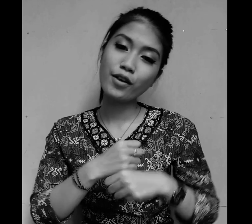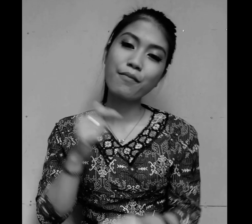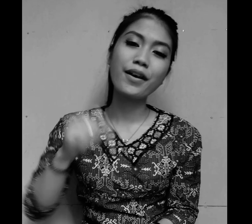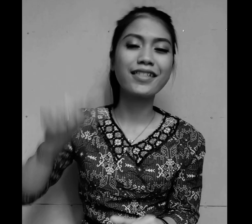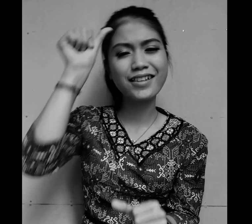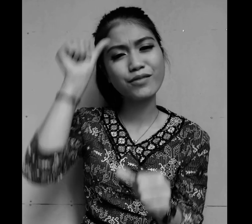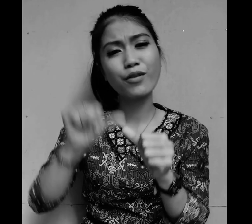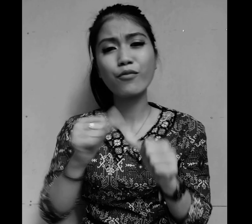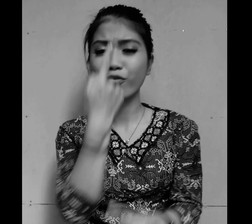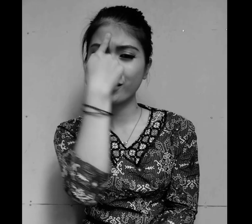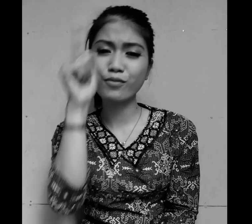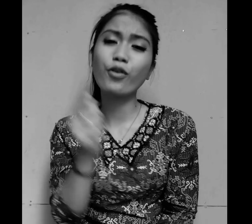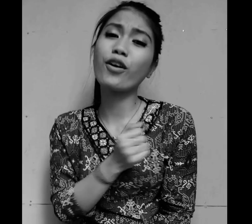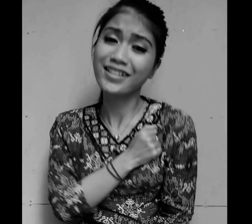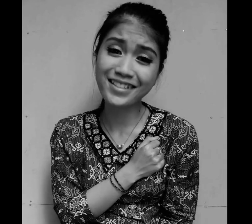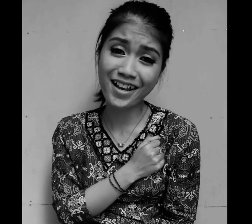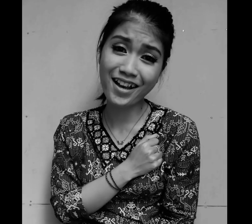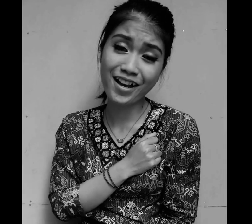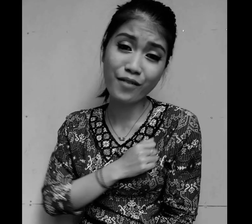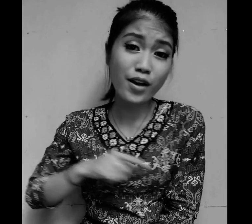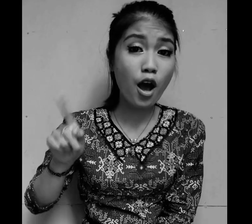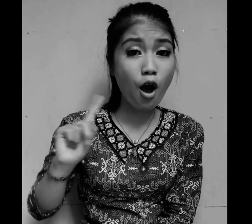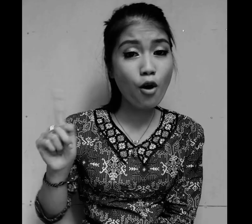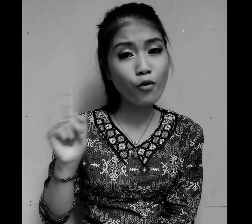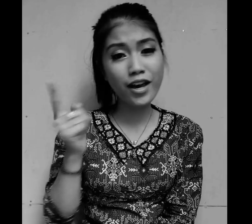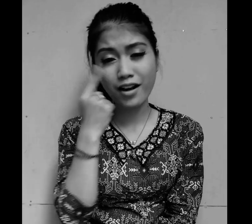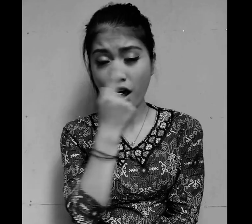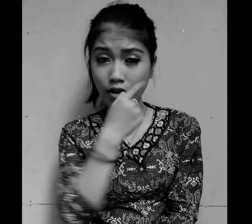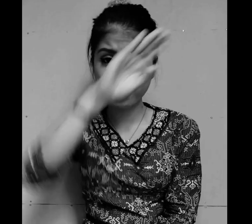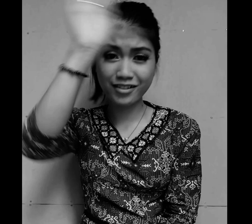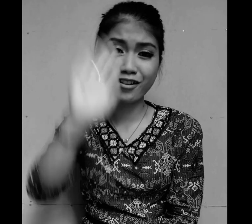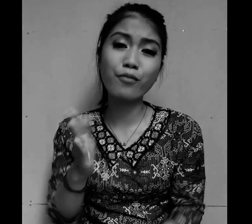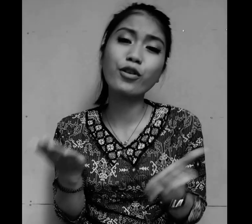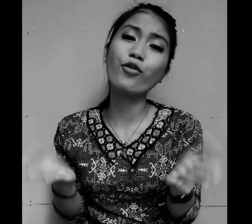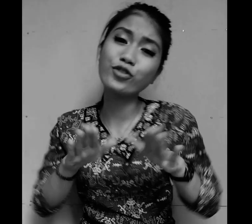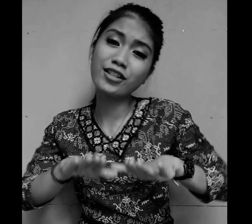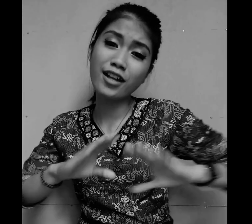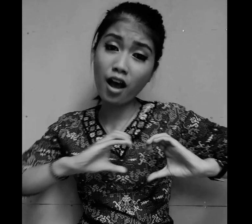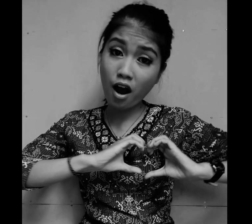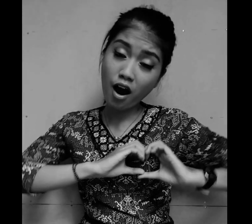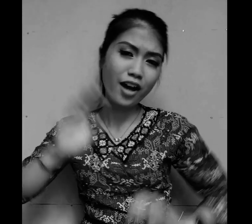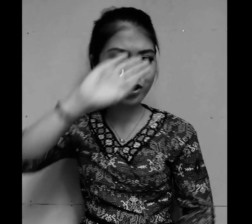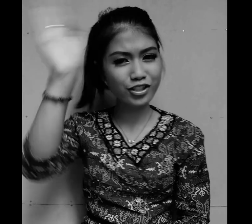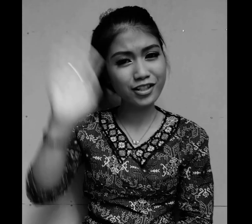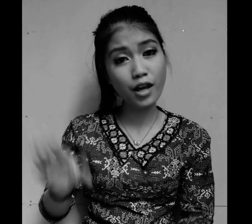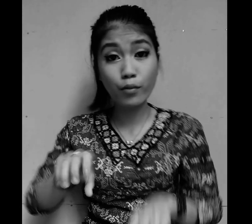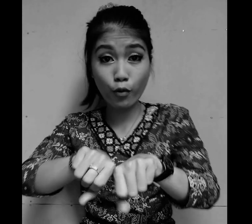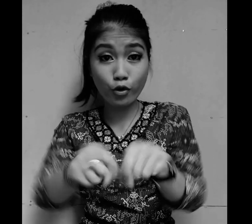We made these memories for ourselves. Where our eyes are never closing, hearts were never